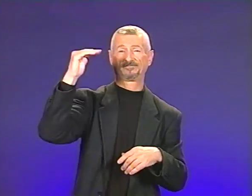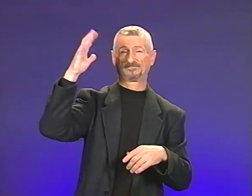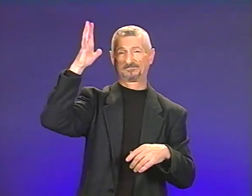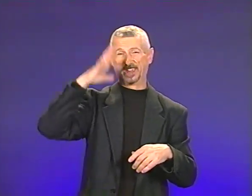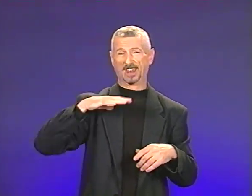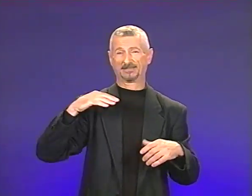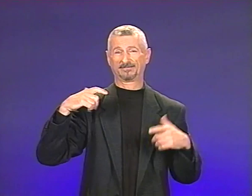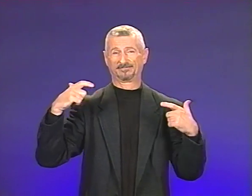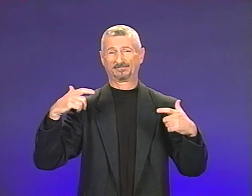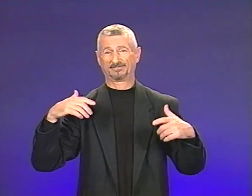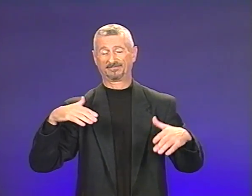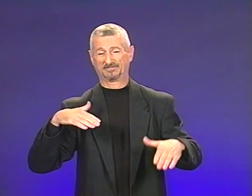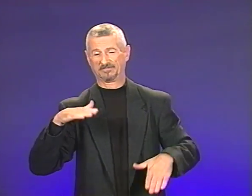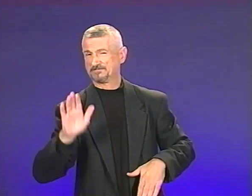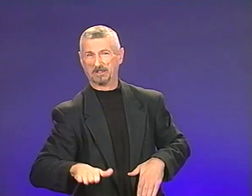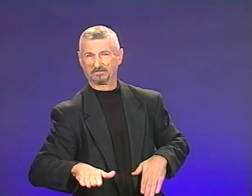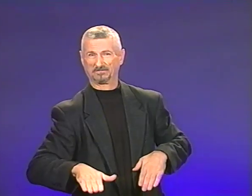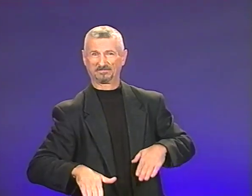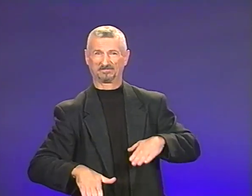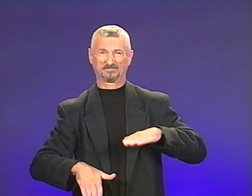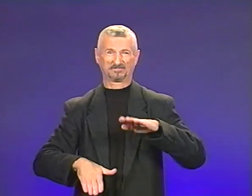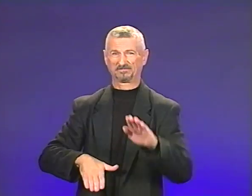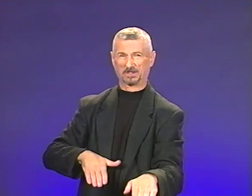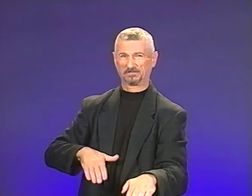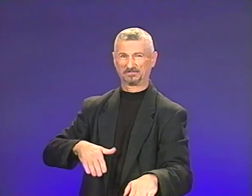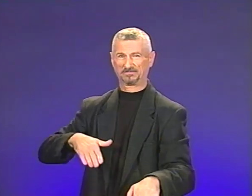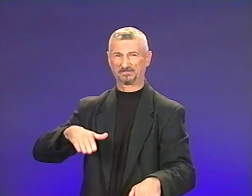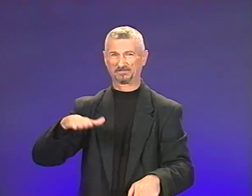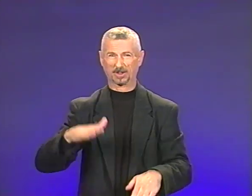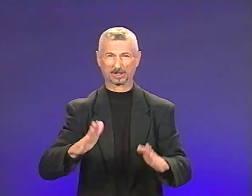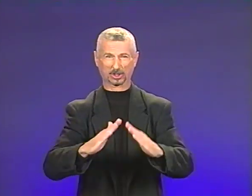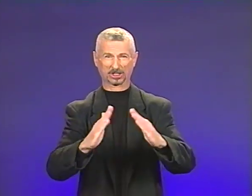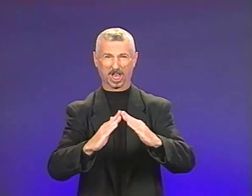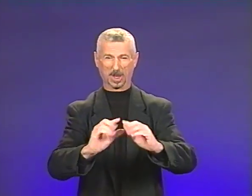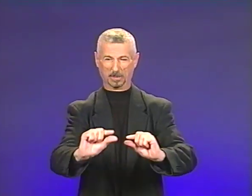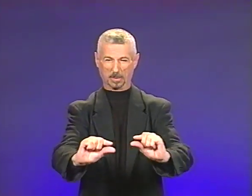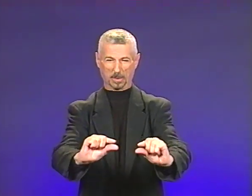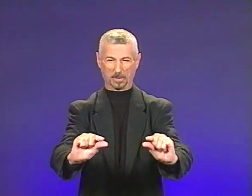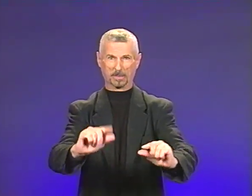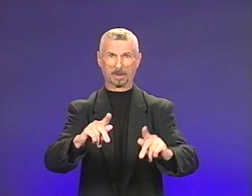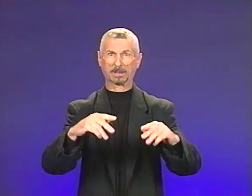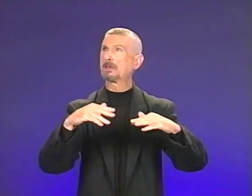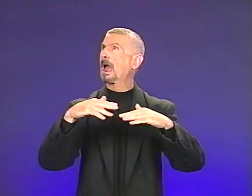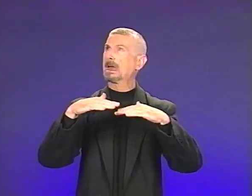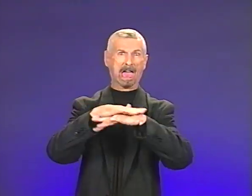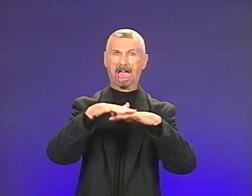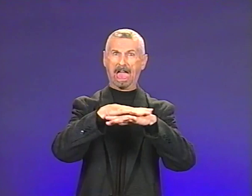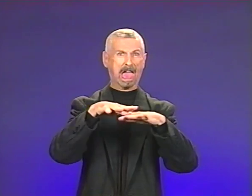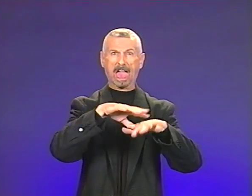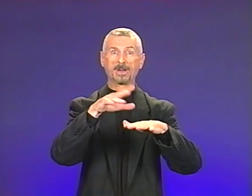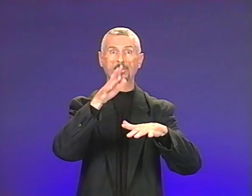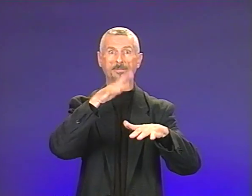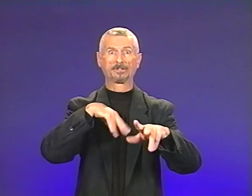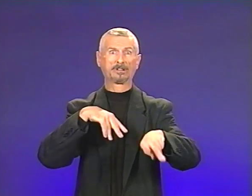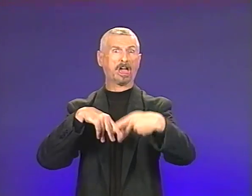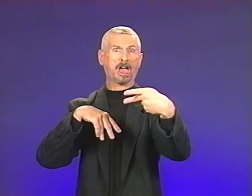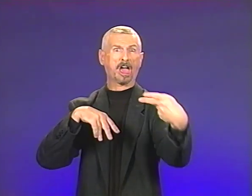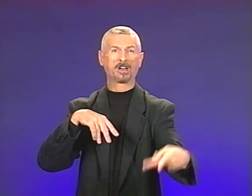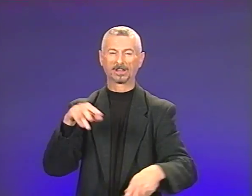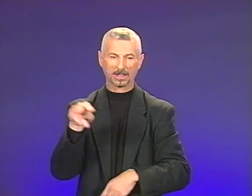A huge, deaf giant lumbered into a town. The tiny townspeople fled in terror. A woman fell to the